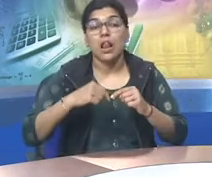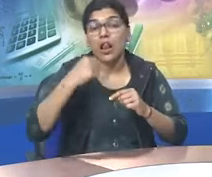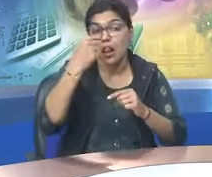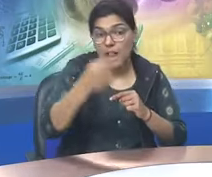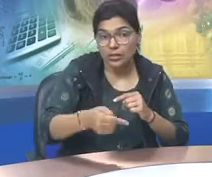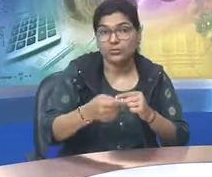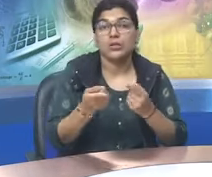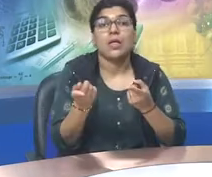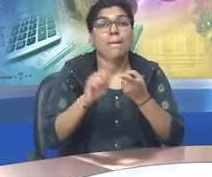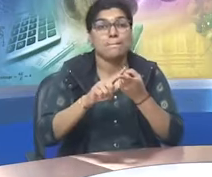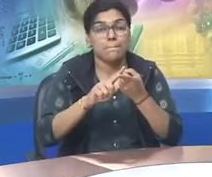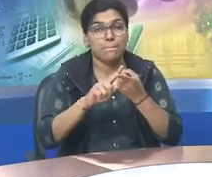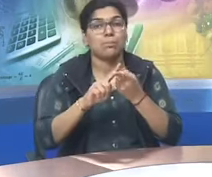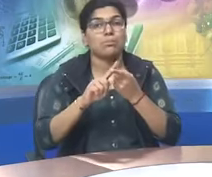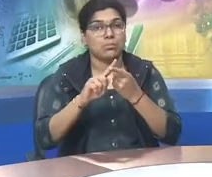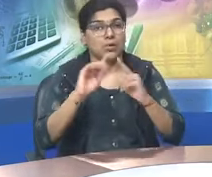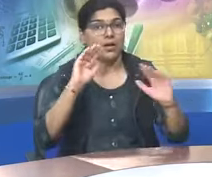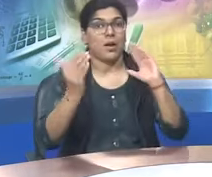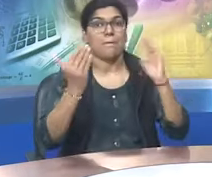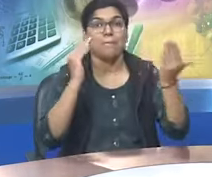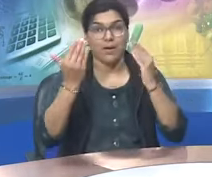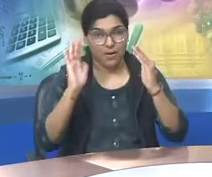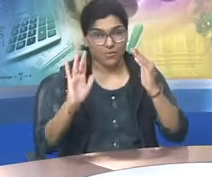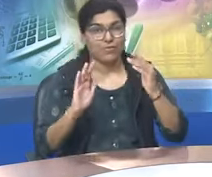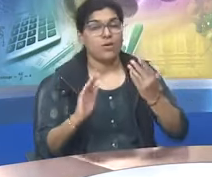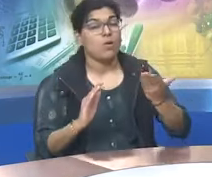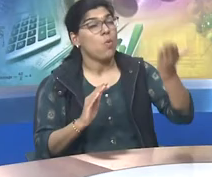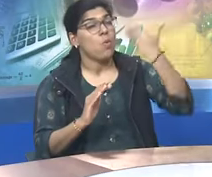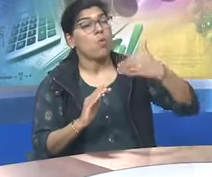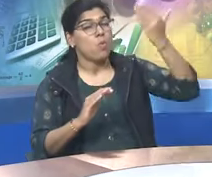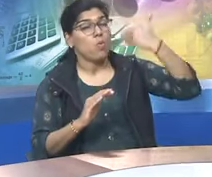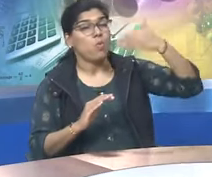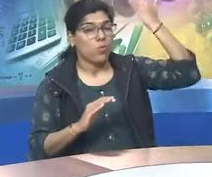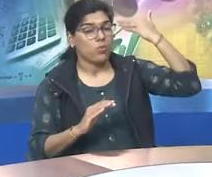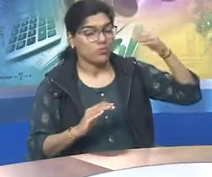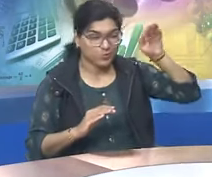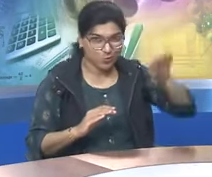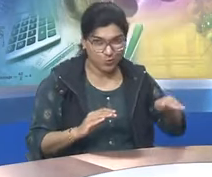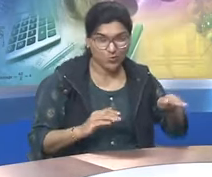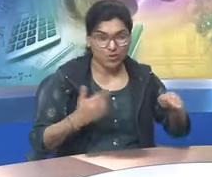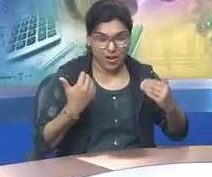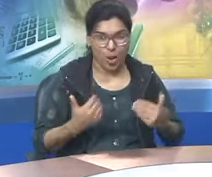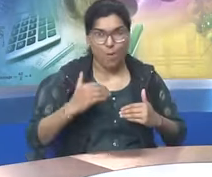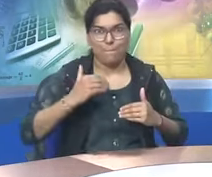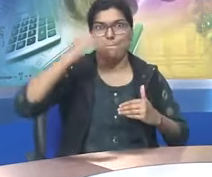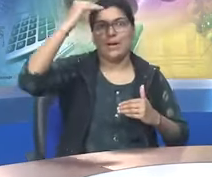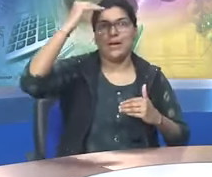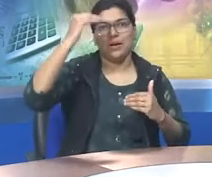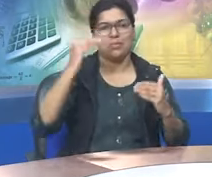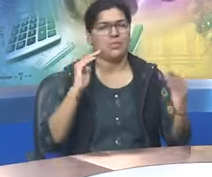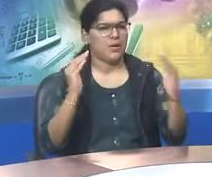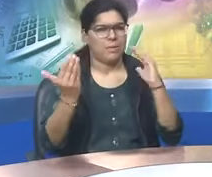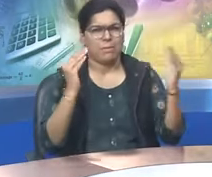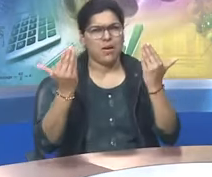And in the next line, she compares her old childhood